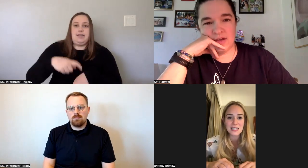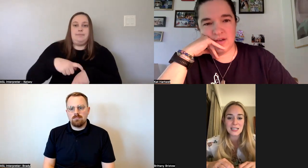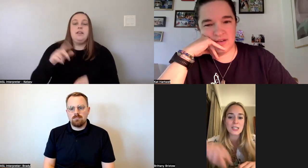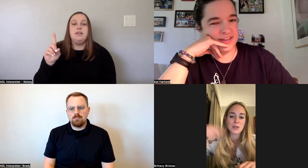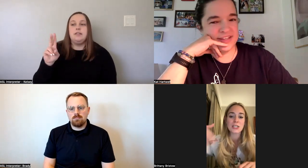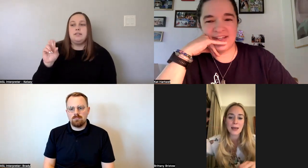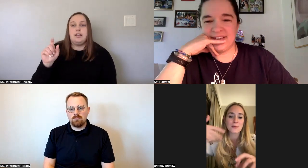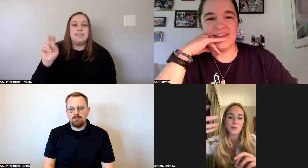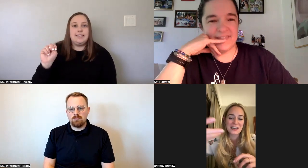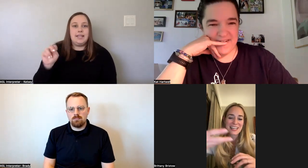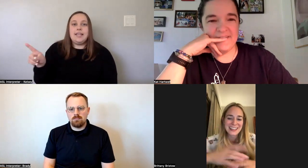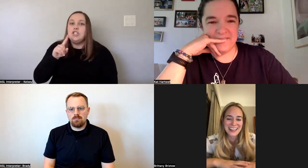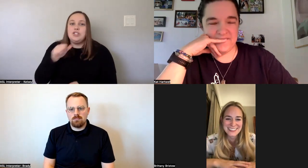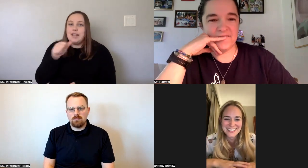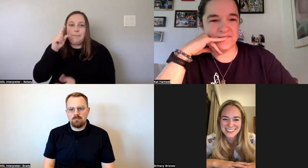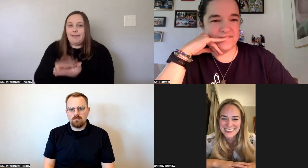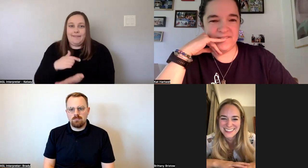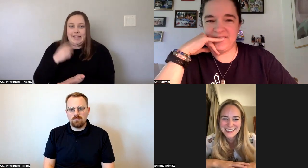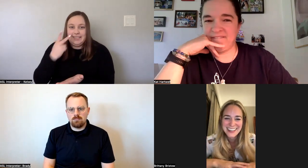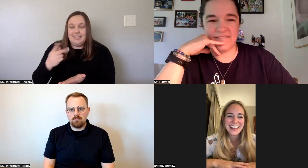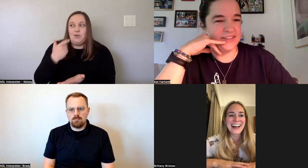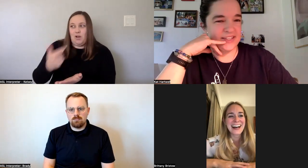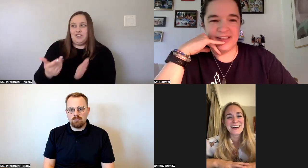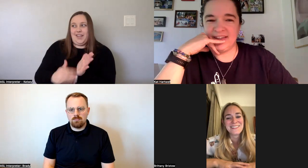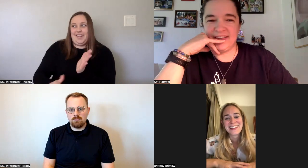that I'd seen it, so we just kept rewatching it.